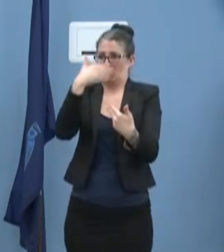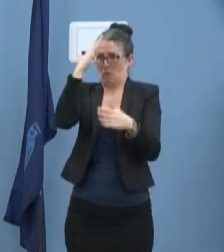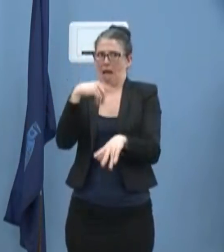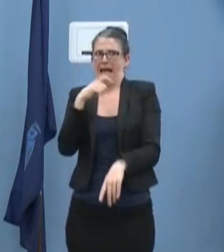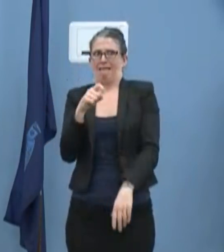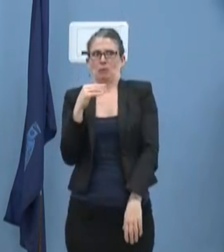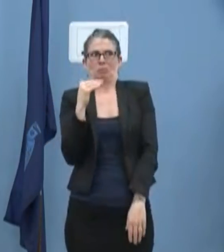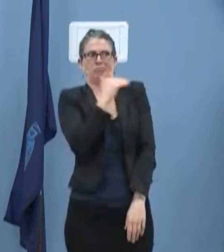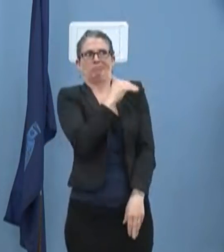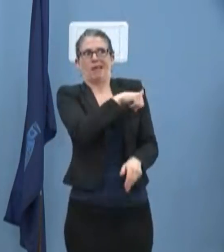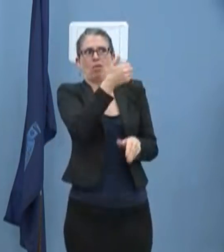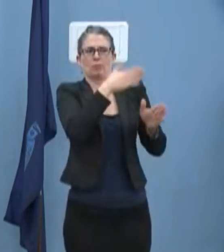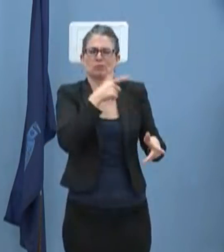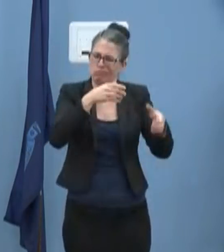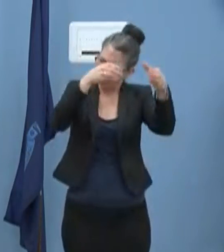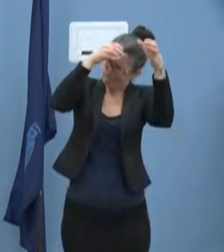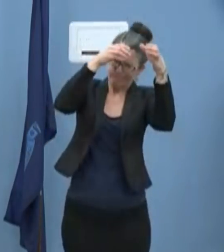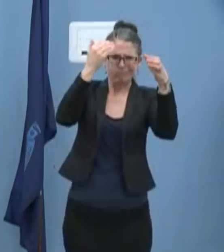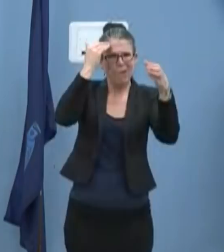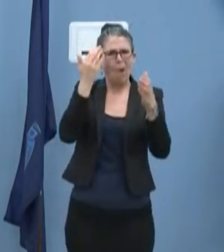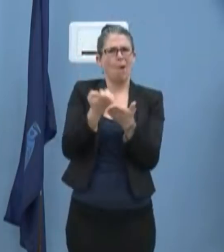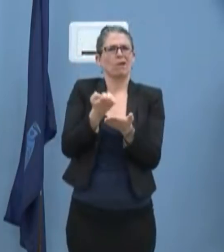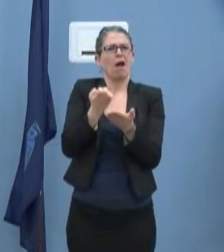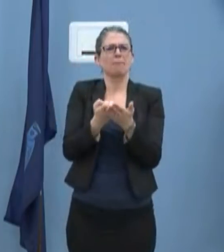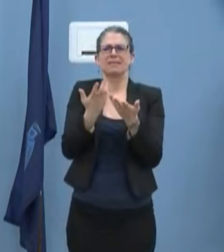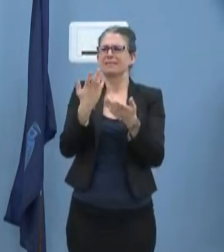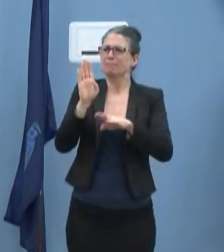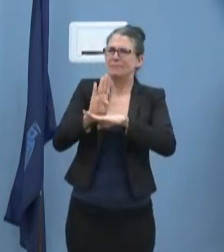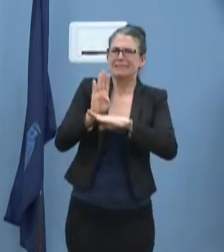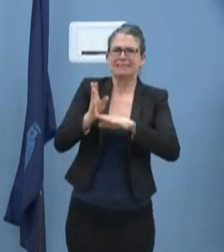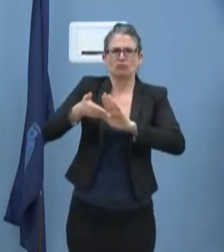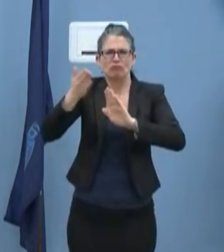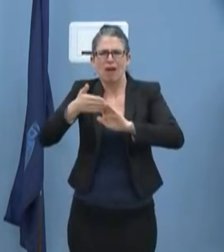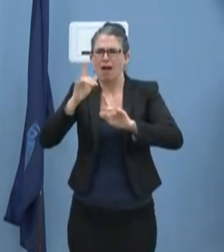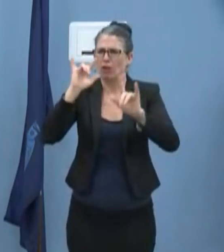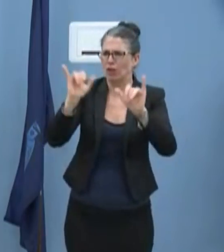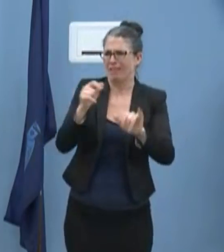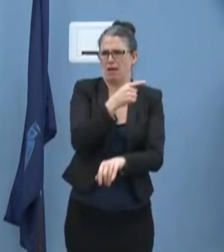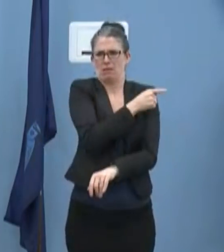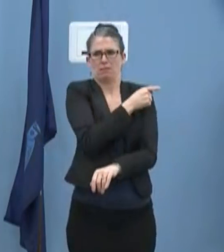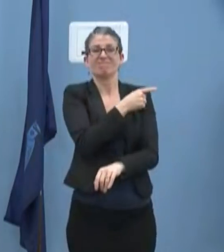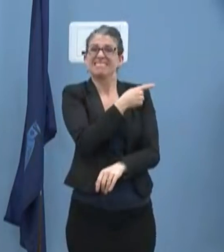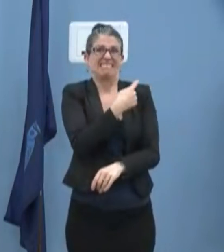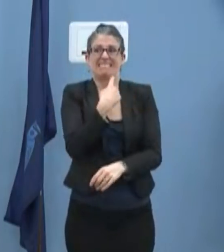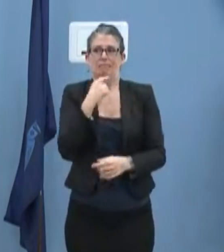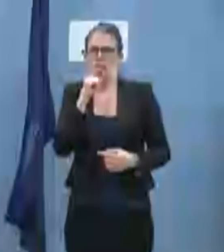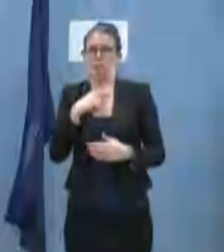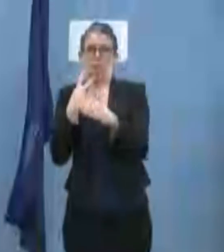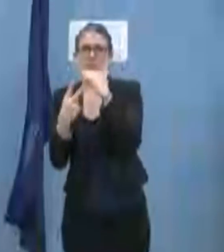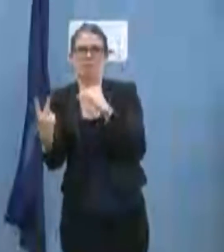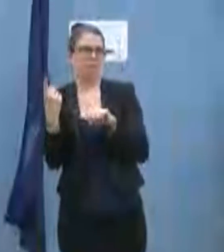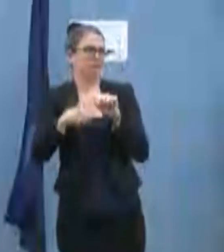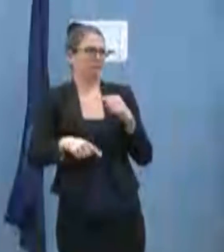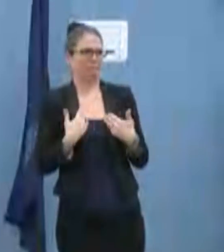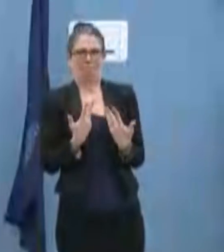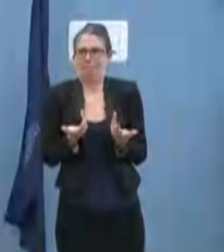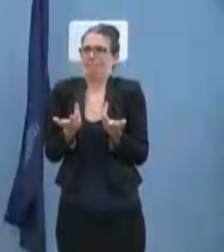prospects are. I'm not an economic forecaster, so I'm not going to venture a guess. Anything else real quickly?